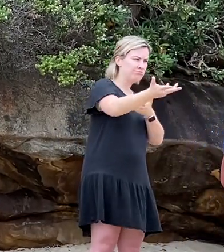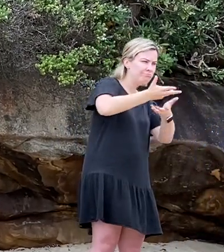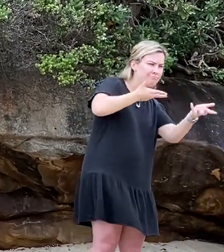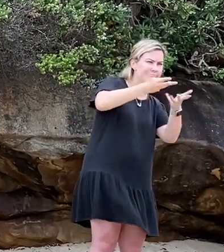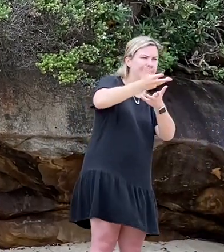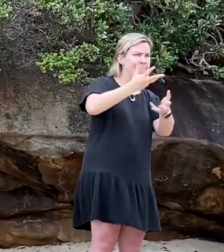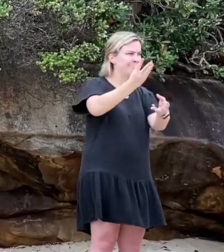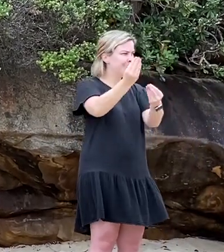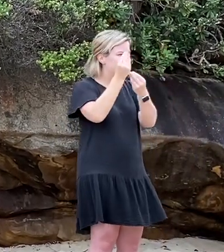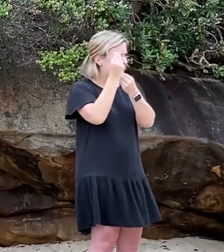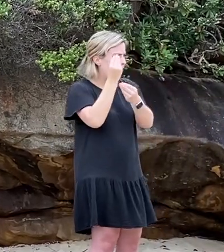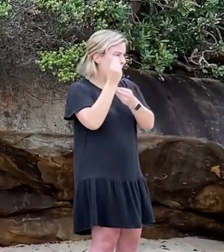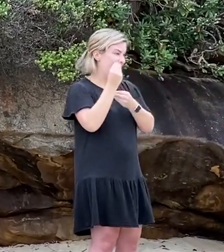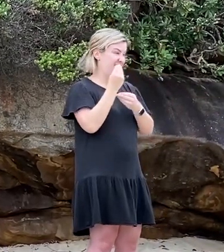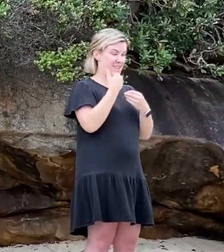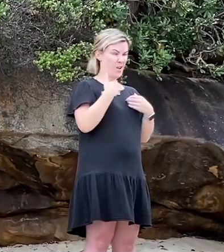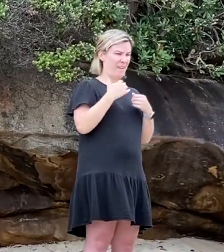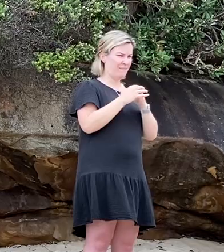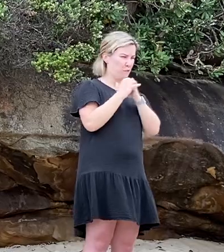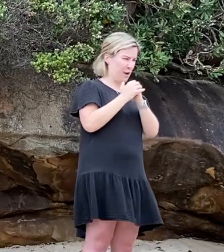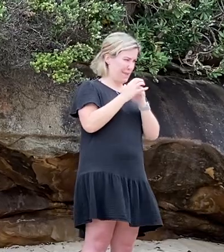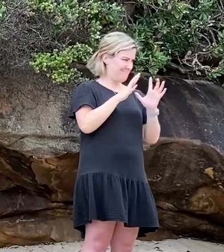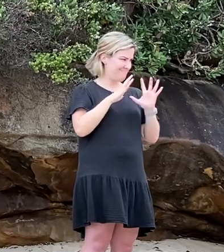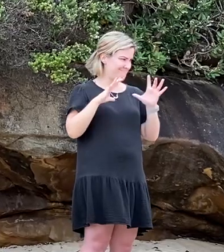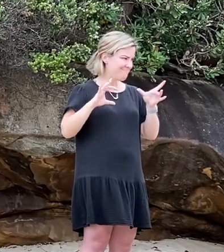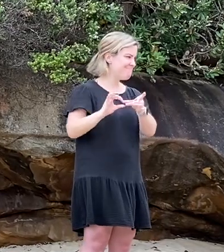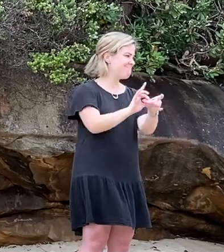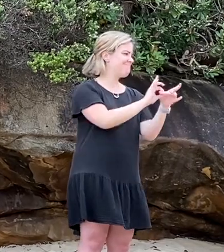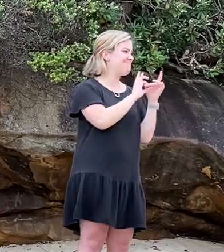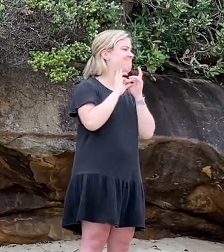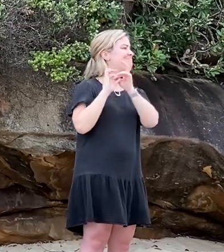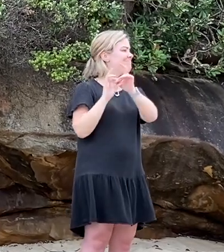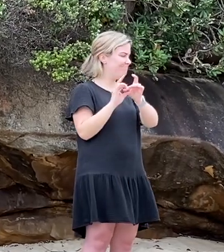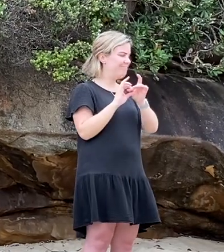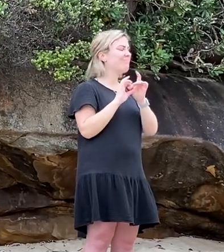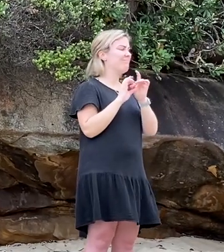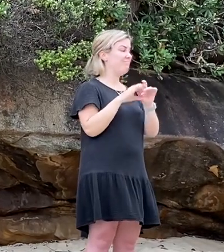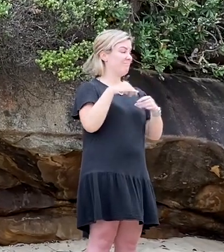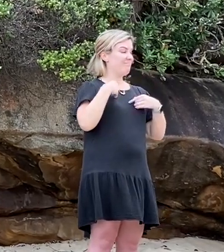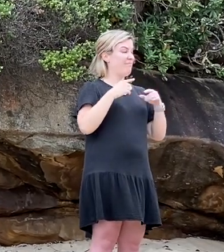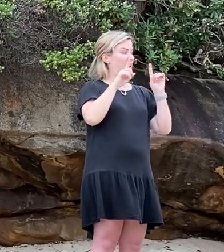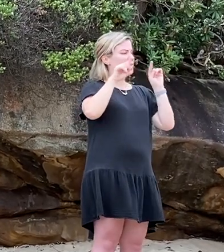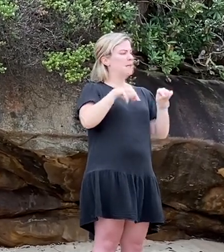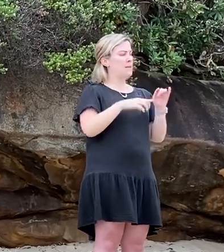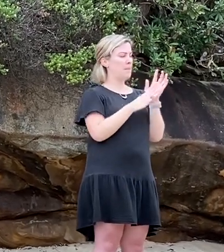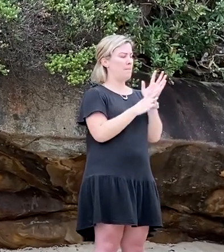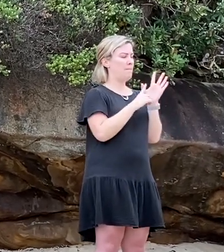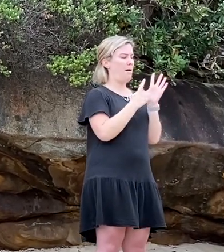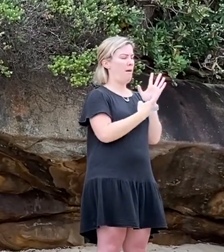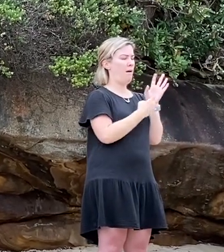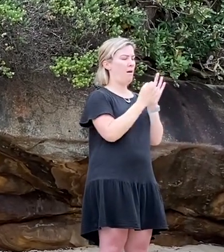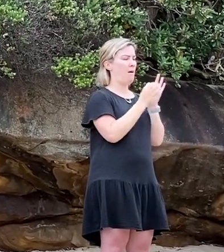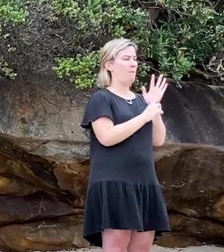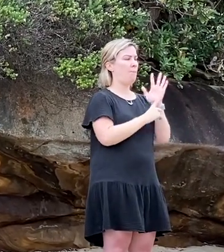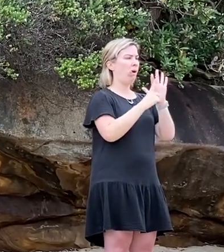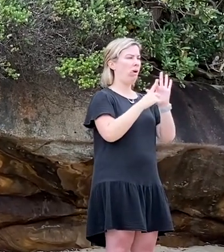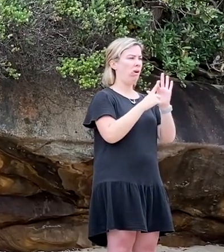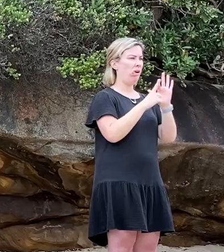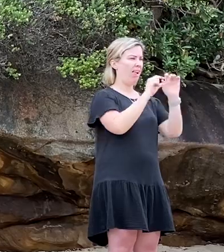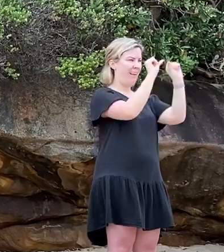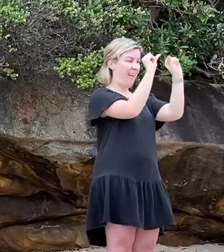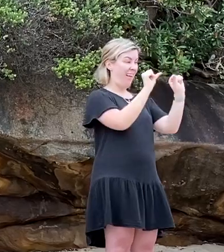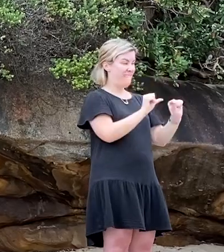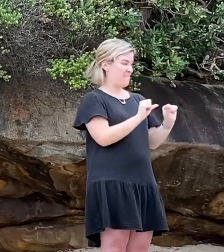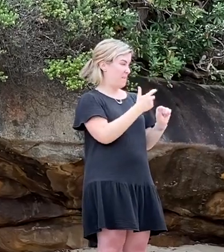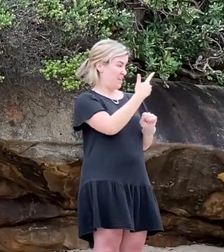friends with the family and still are today. And then I started marble carving probably 8 years ago,